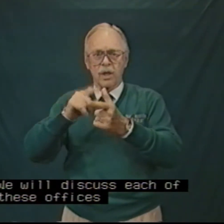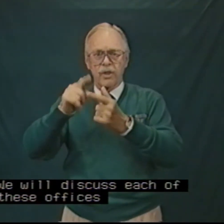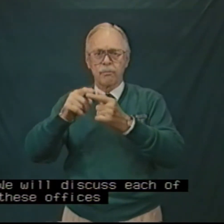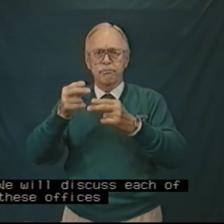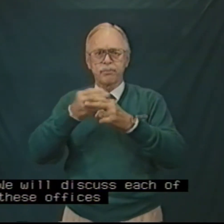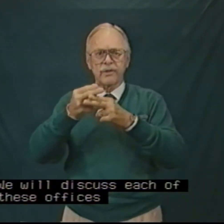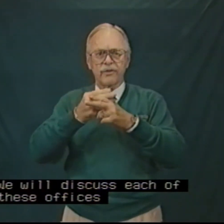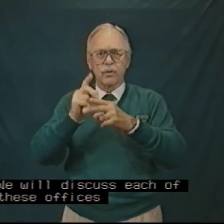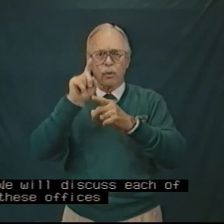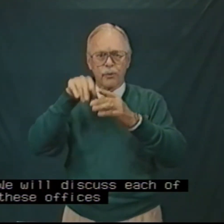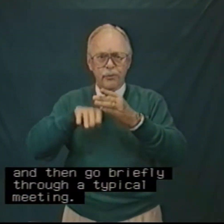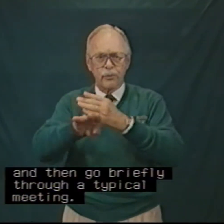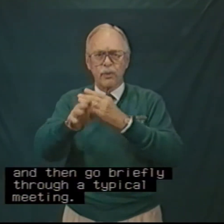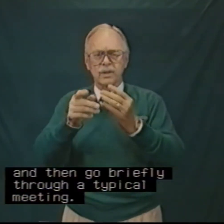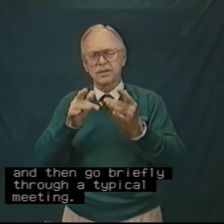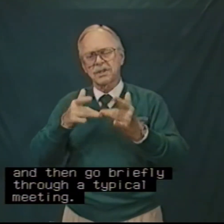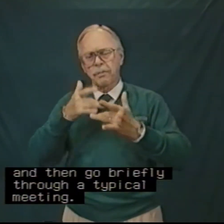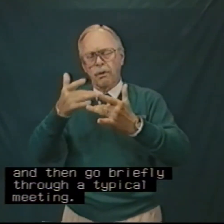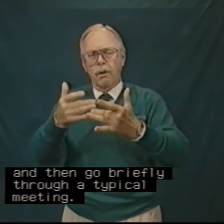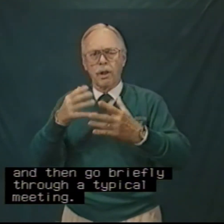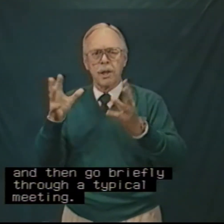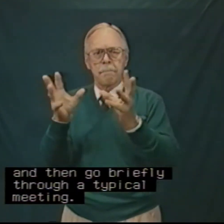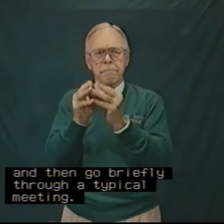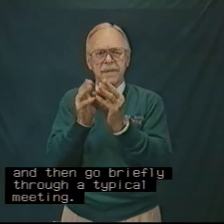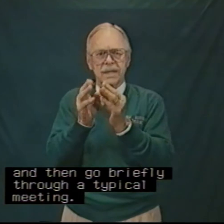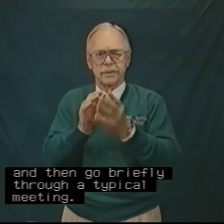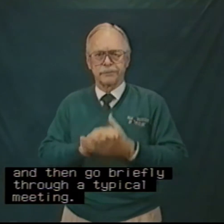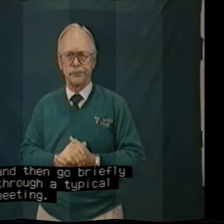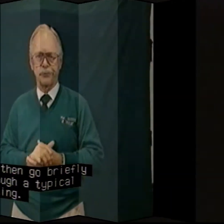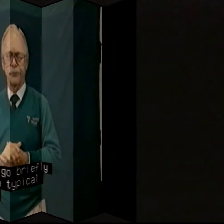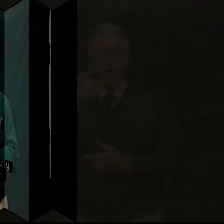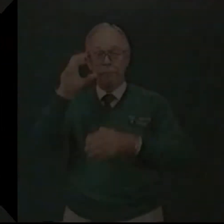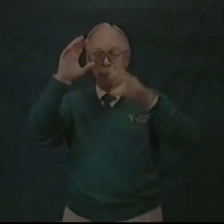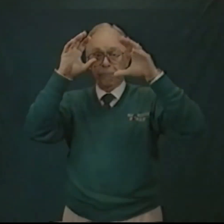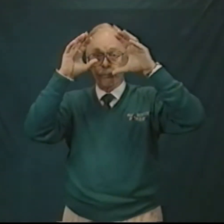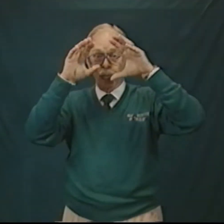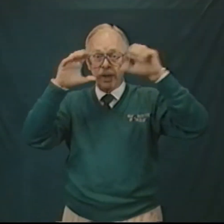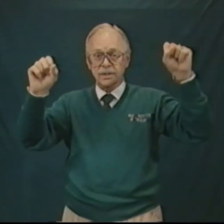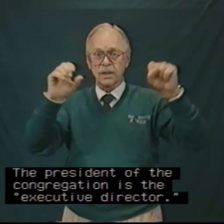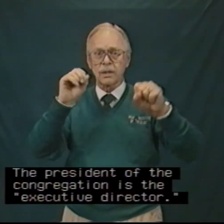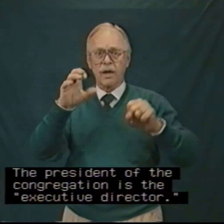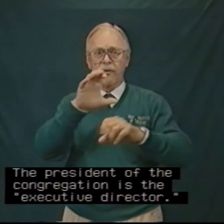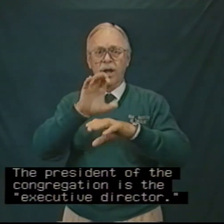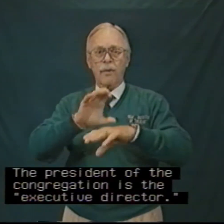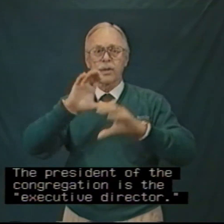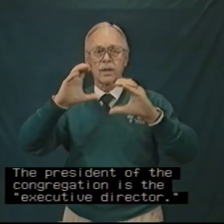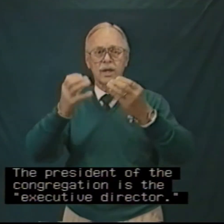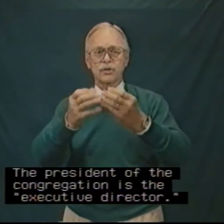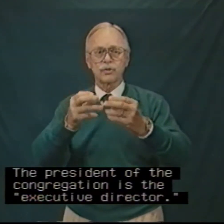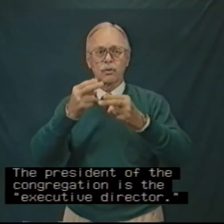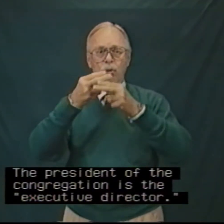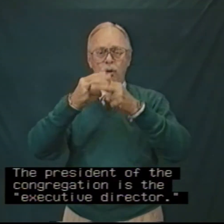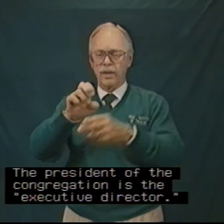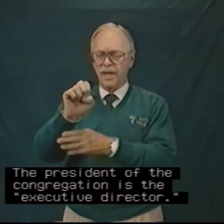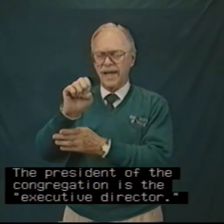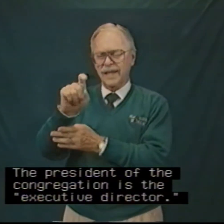discuss each of these officers and then go briefly through it. The President of the